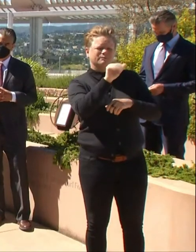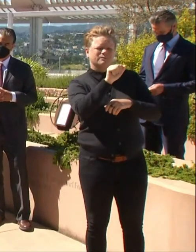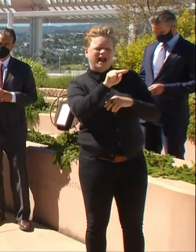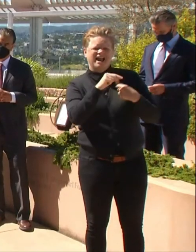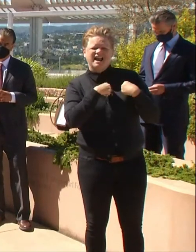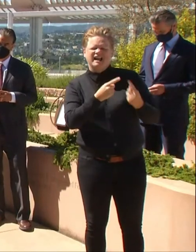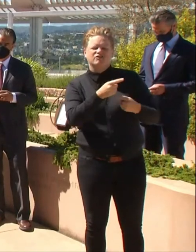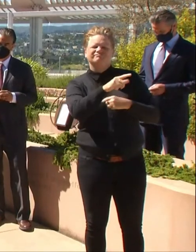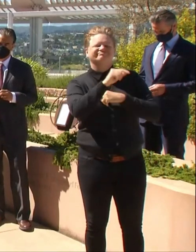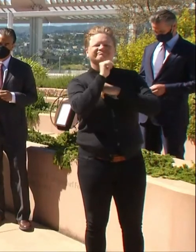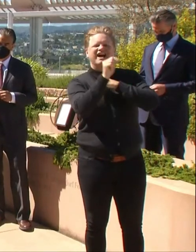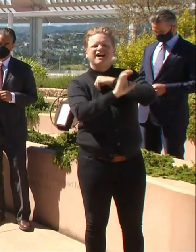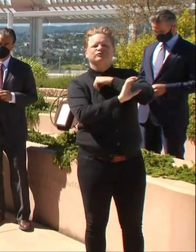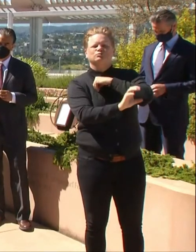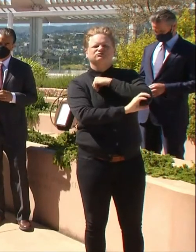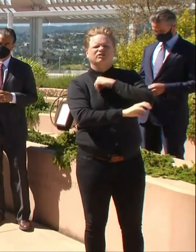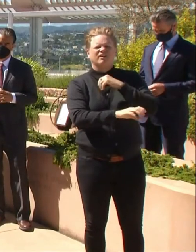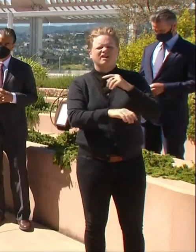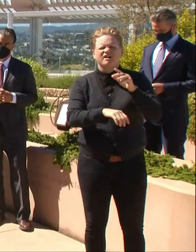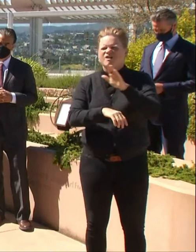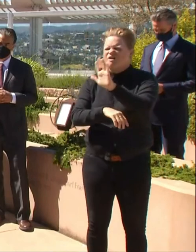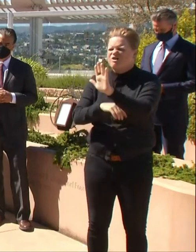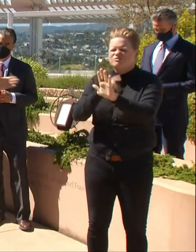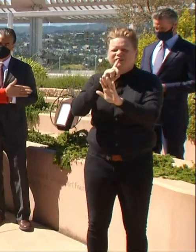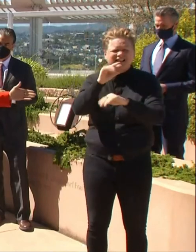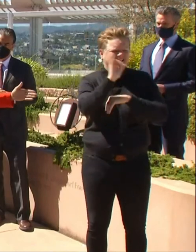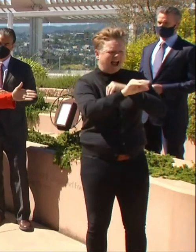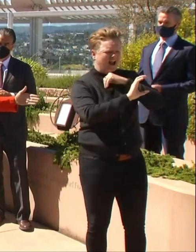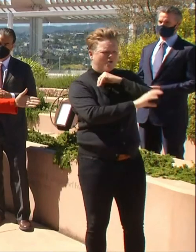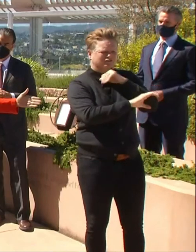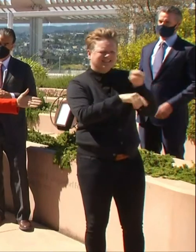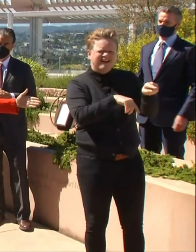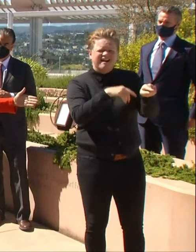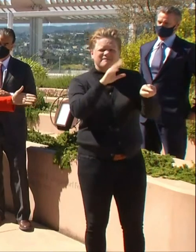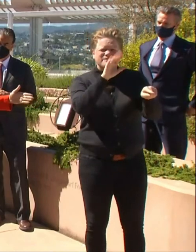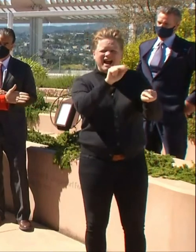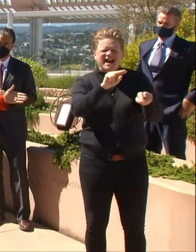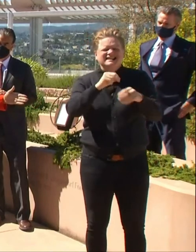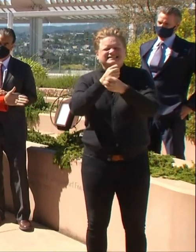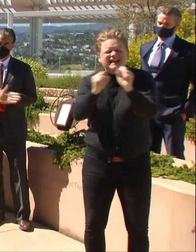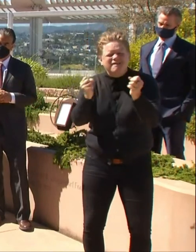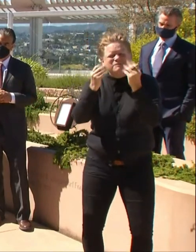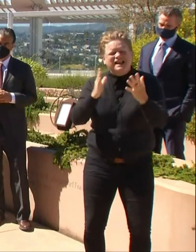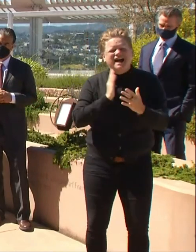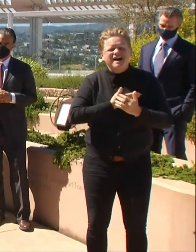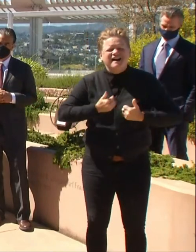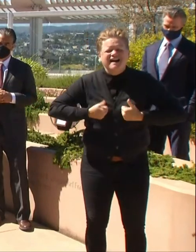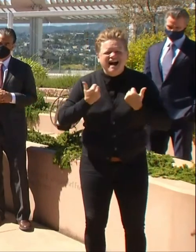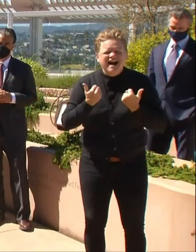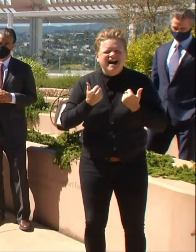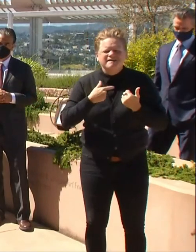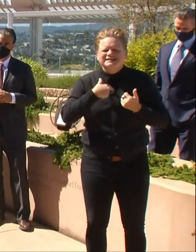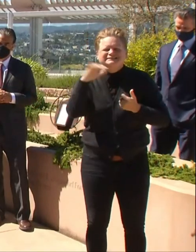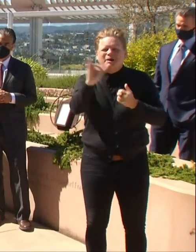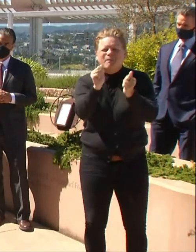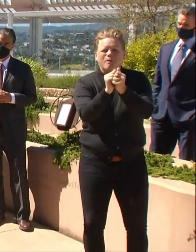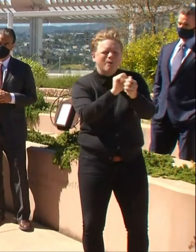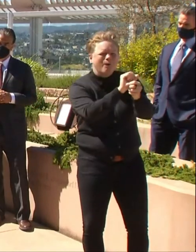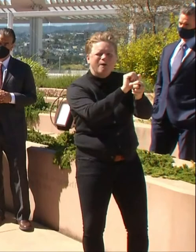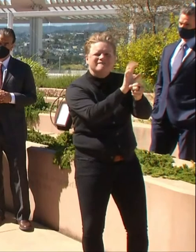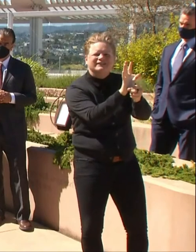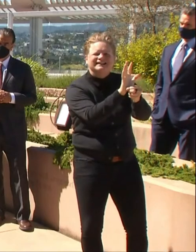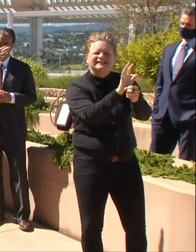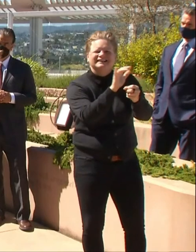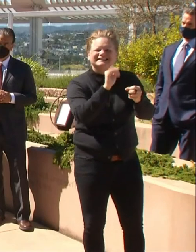just like what we did here in the pandemic and shutting our city down has saved countless number of lives. Just imagine if we didn't shut